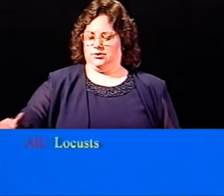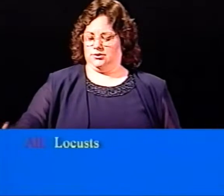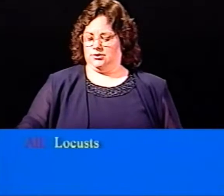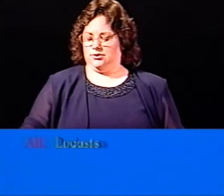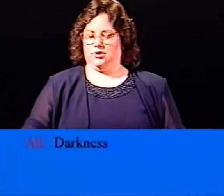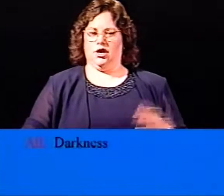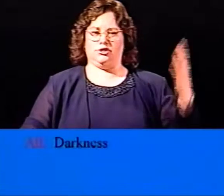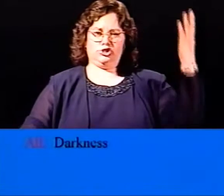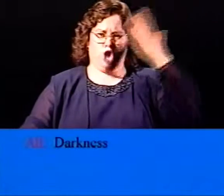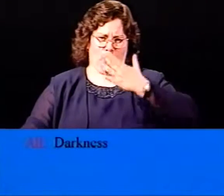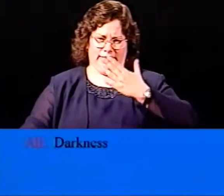darkness,